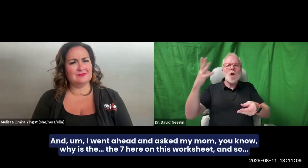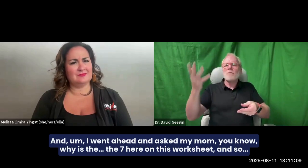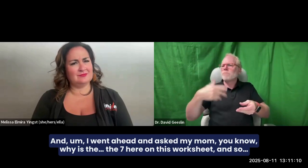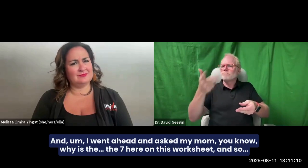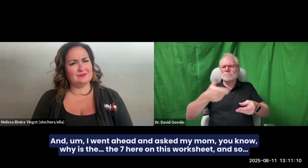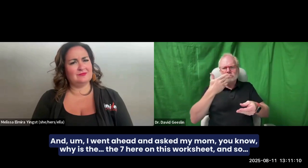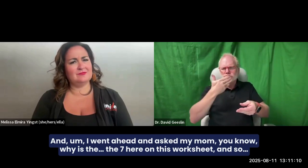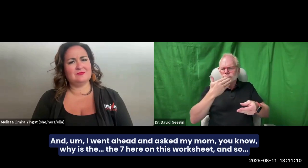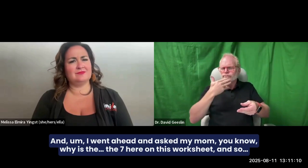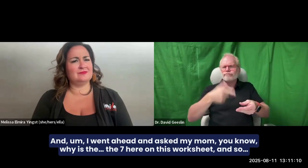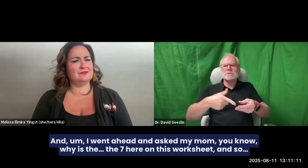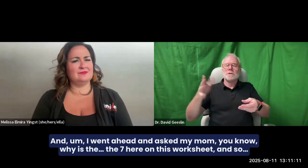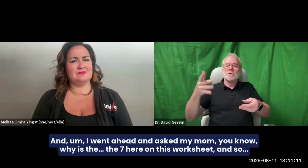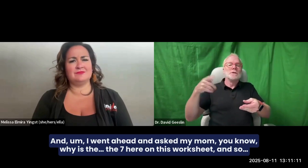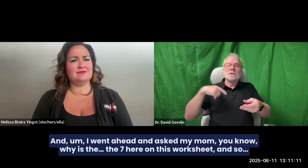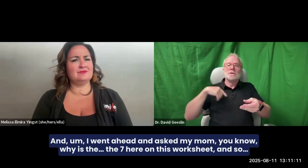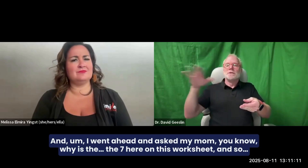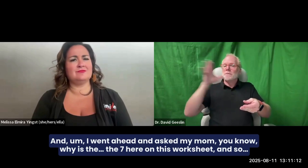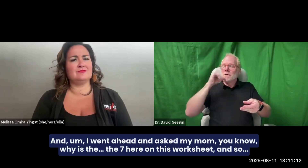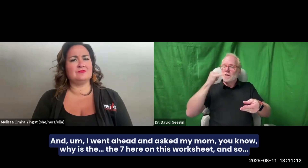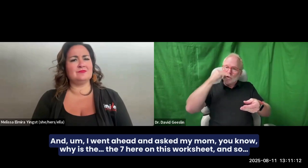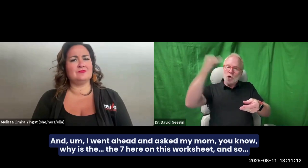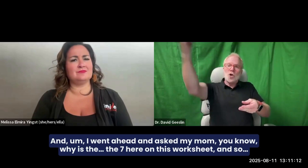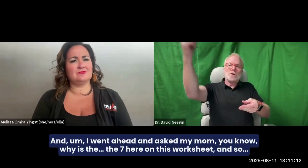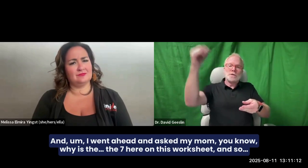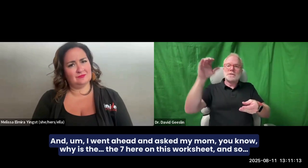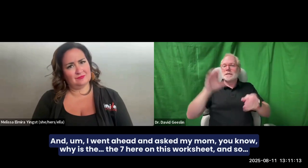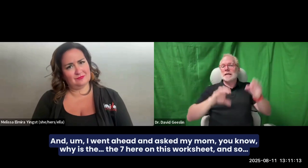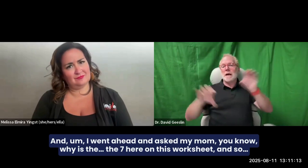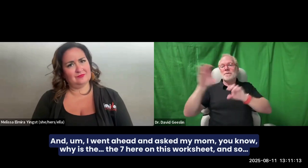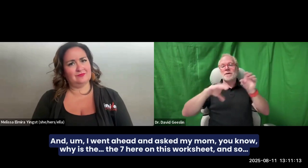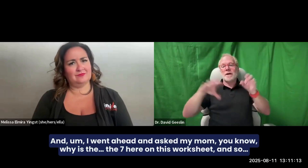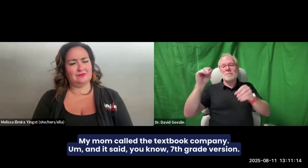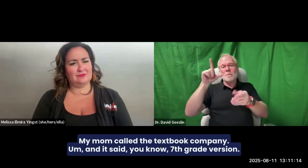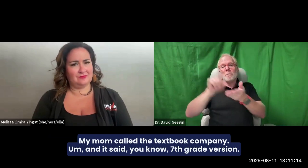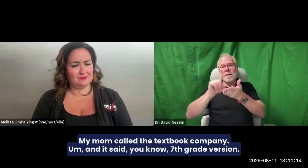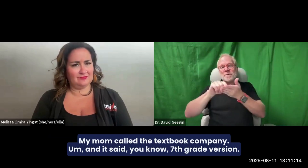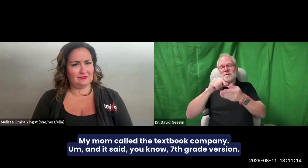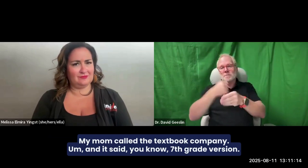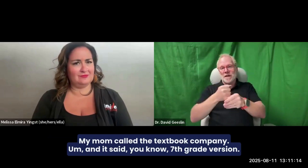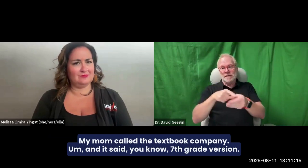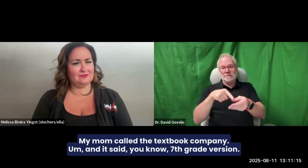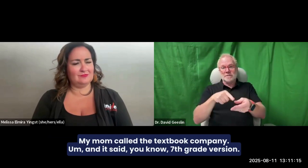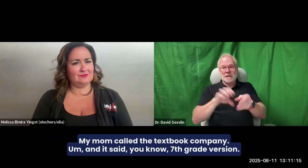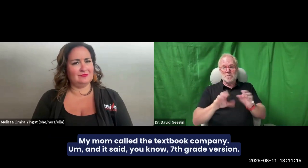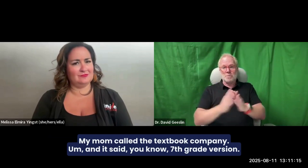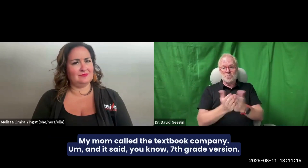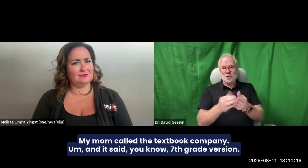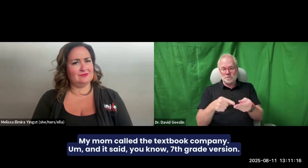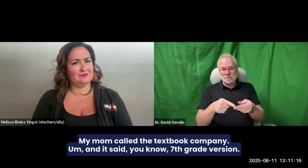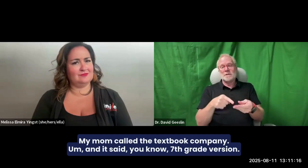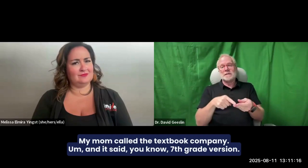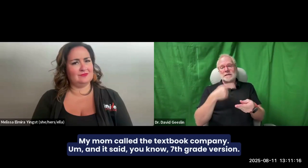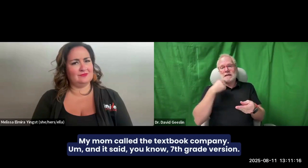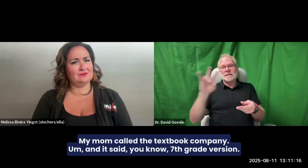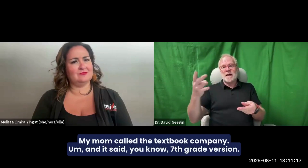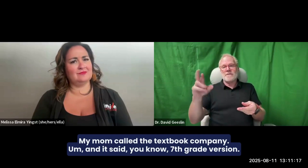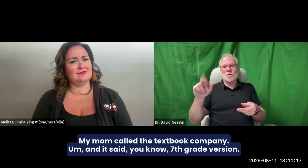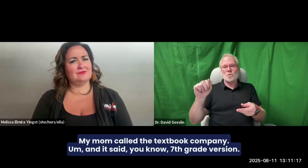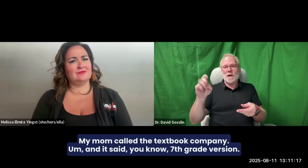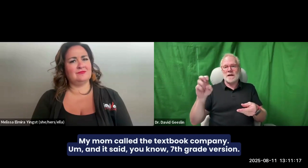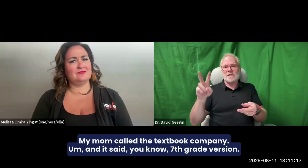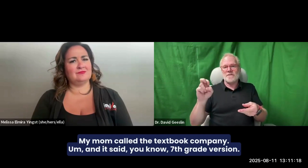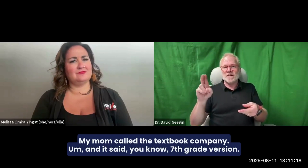my mom, why is the seven here on this worksheet? And so my mom called the